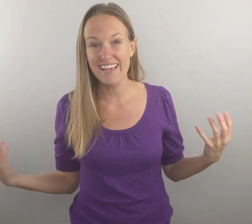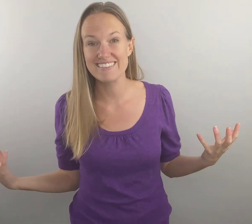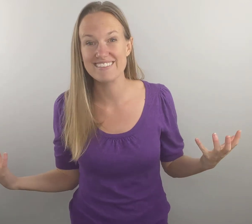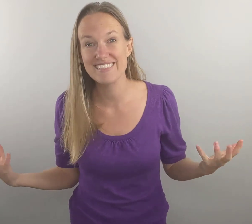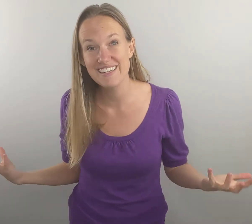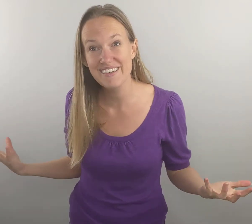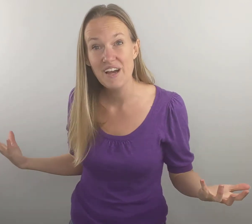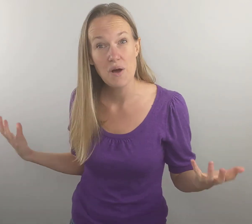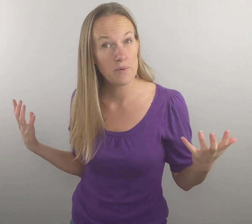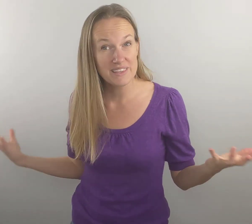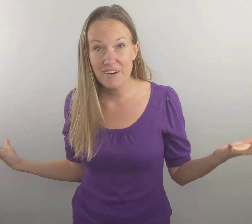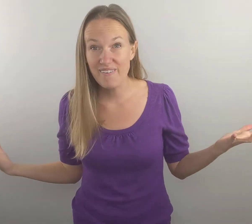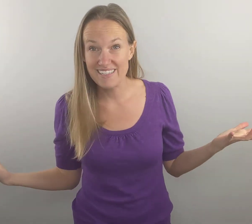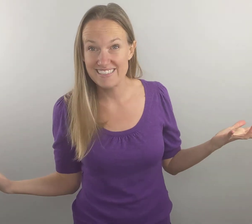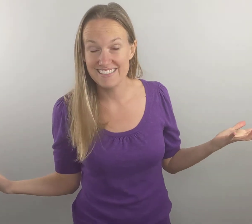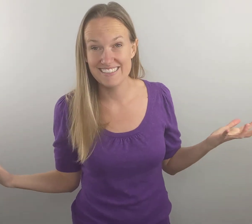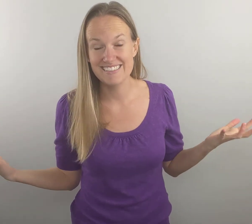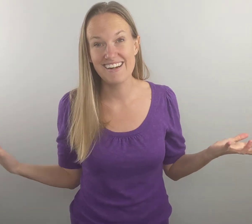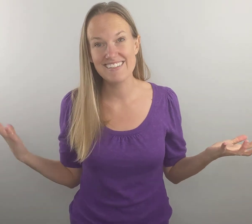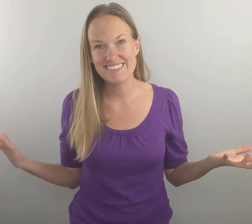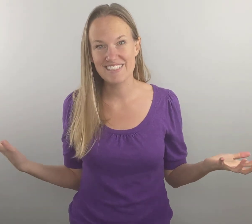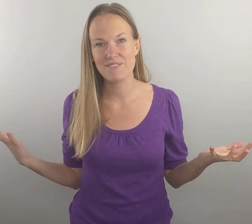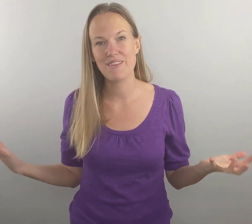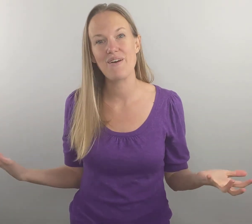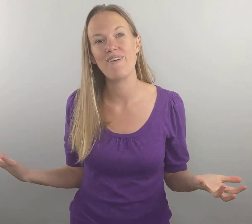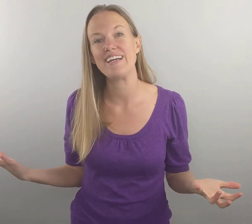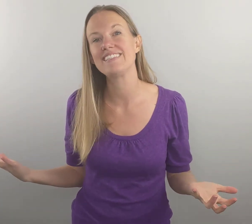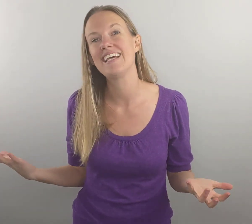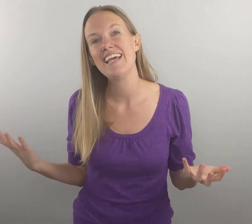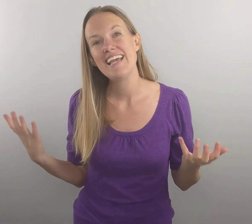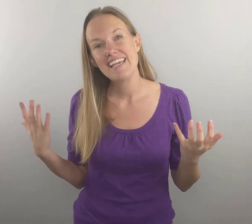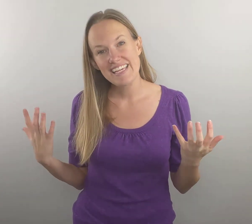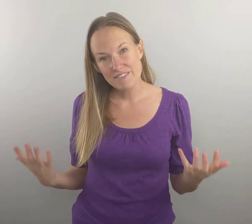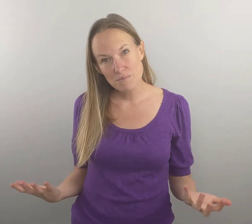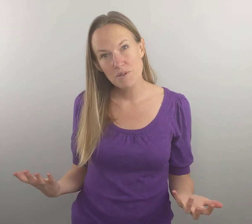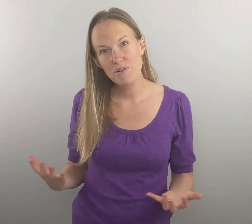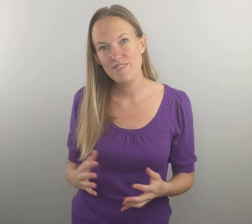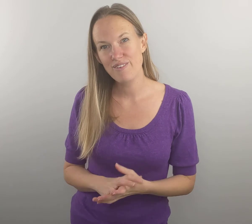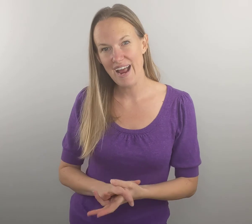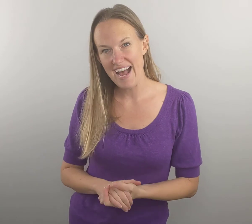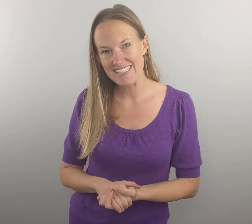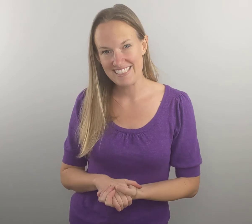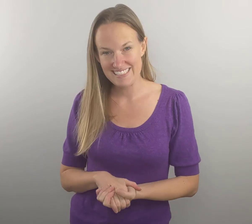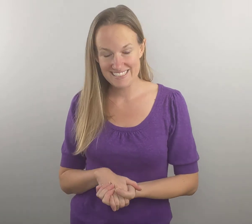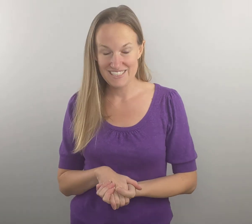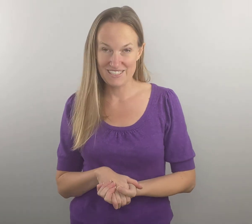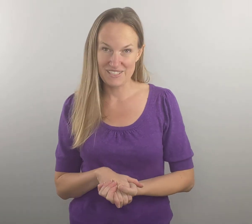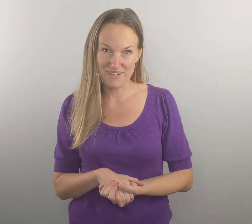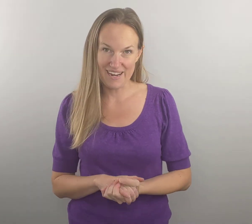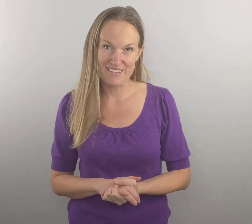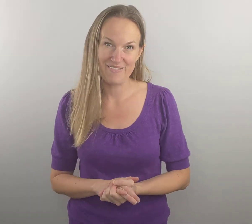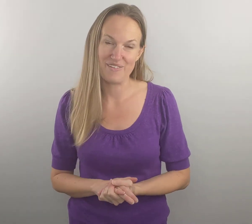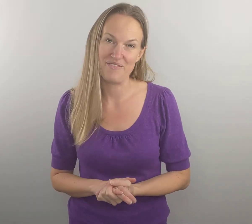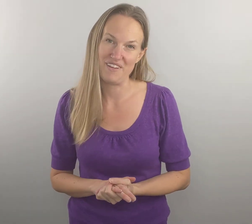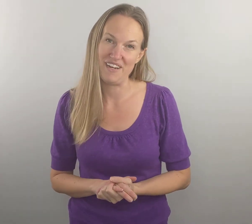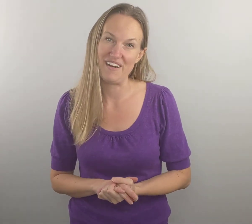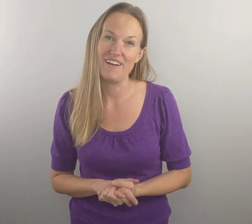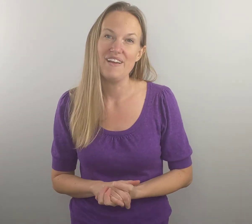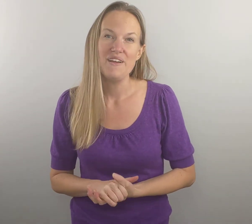so starting with the chorus, because the song starts with the chorus. He gives beauty for ashes, strength for fear. So